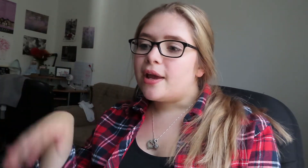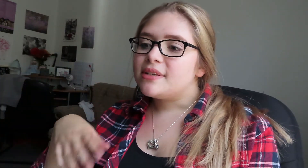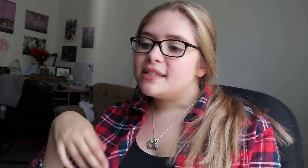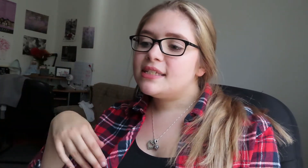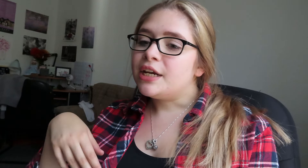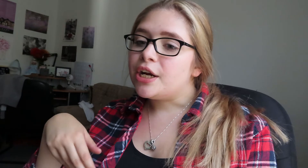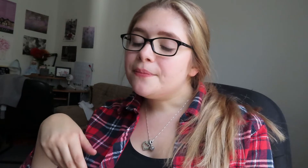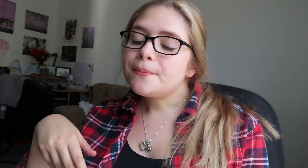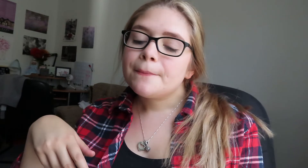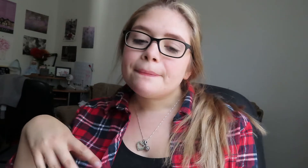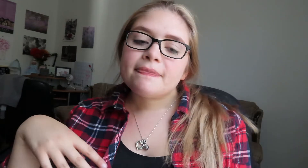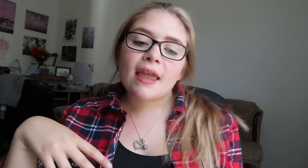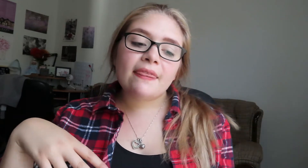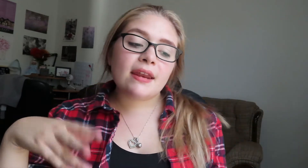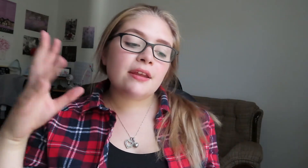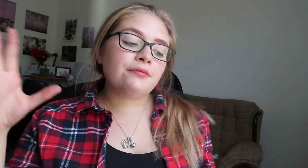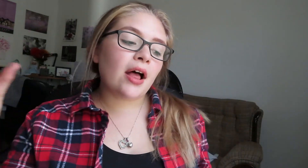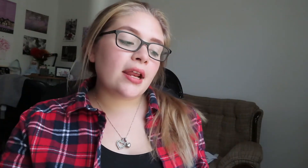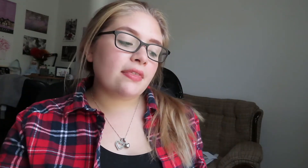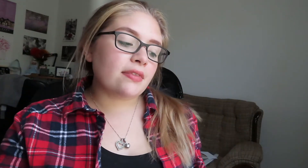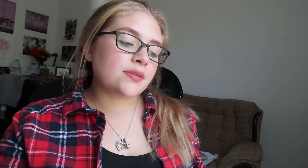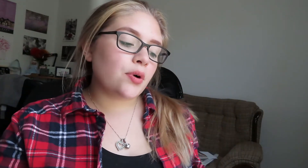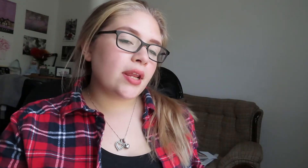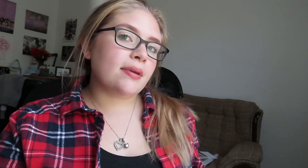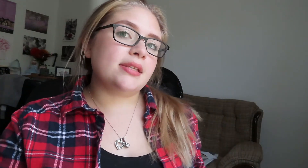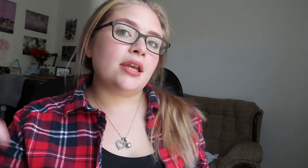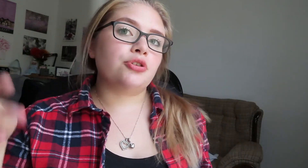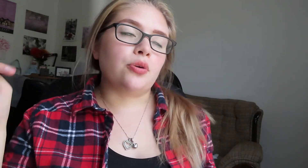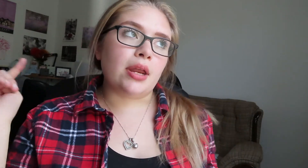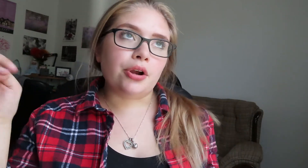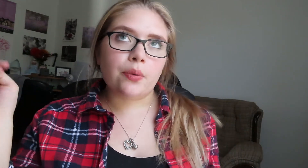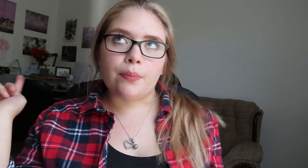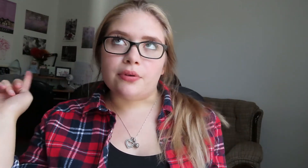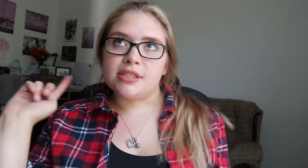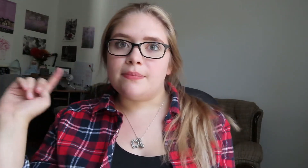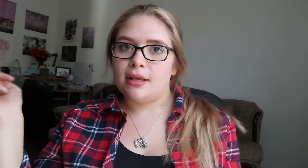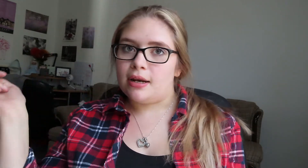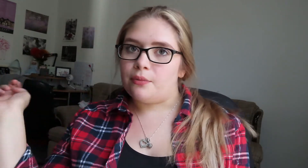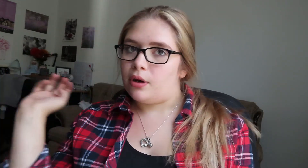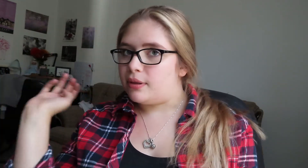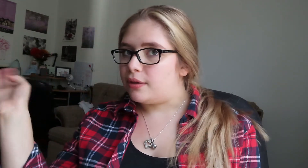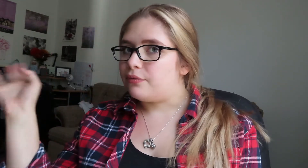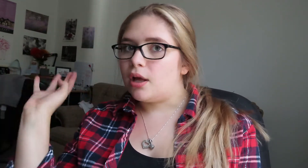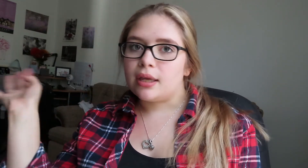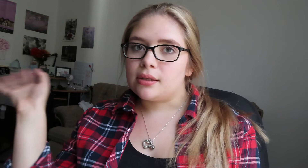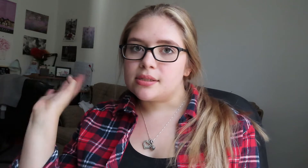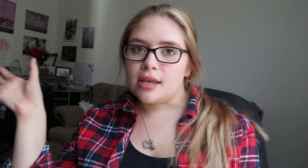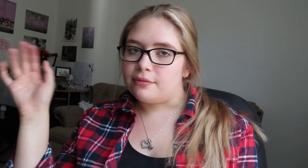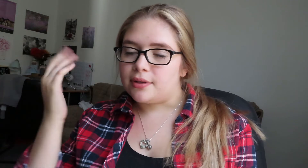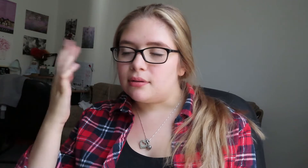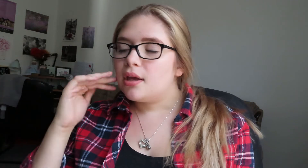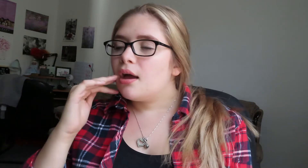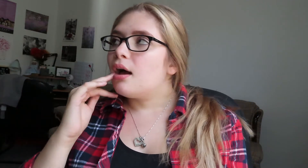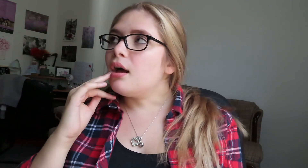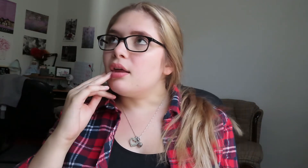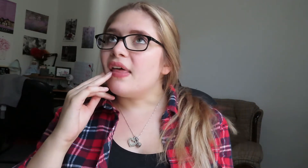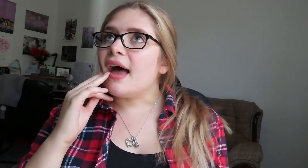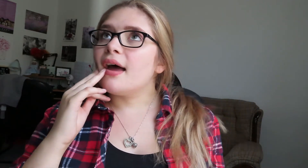went out to dinner and then i didn't vlog anything this morning because andrew and her were both sleeping and i didn't want to be like vlogging and stuff and all that